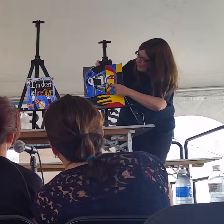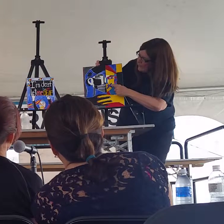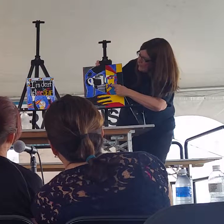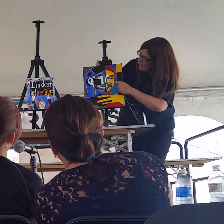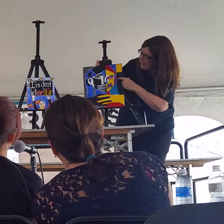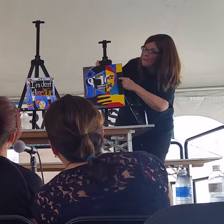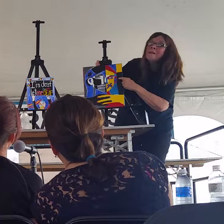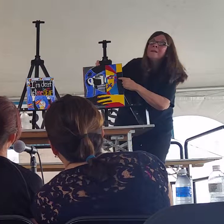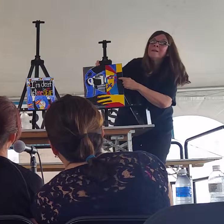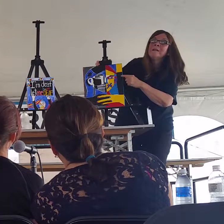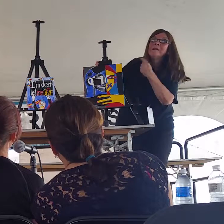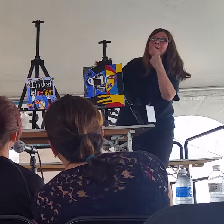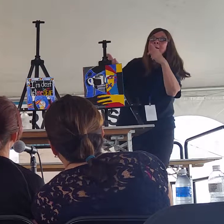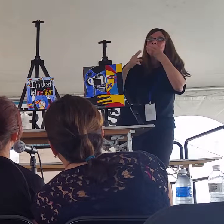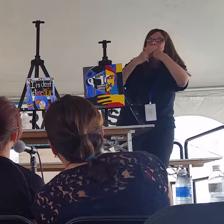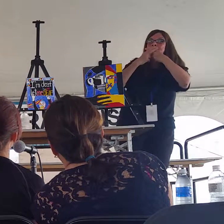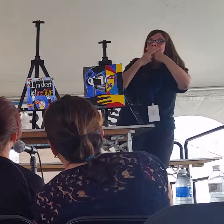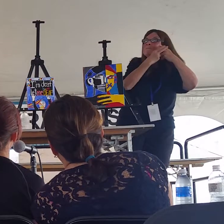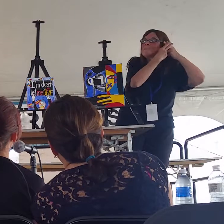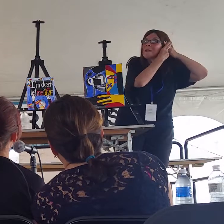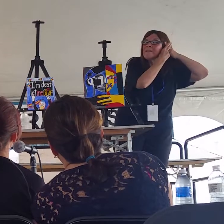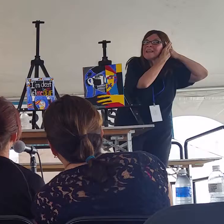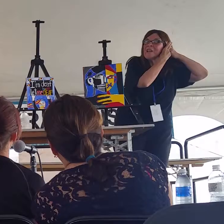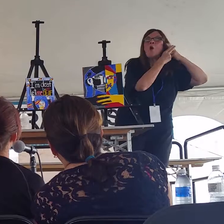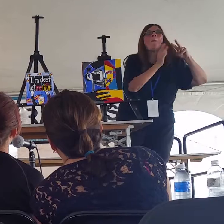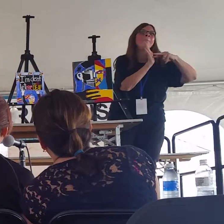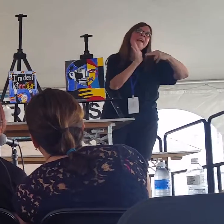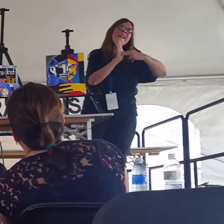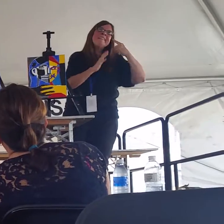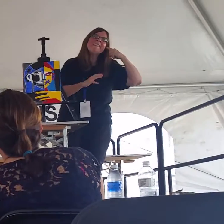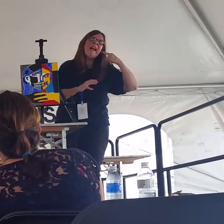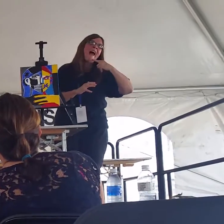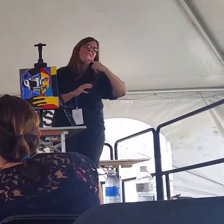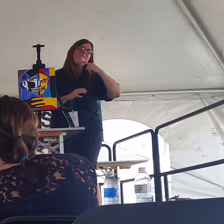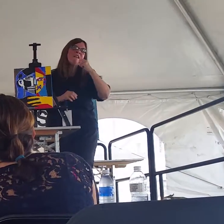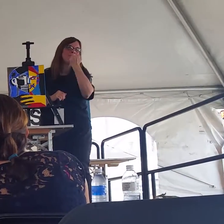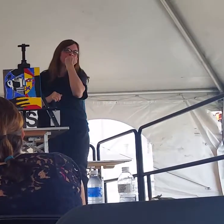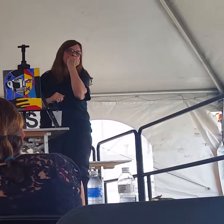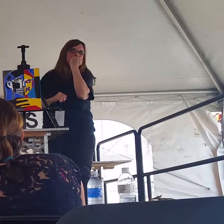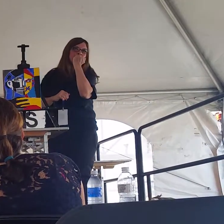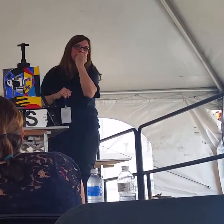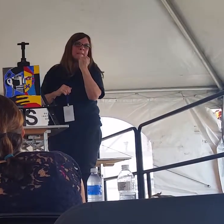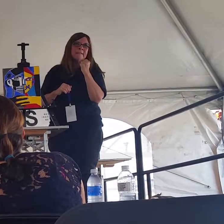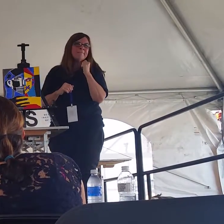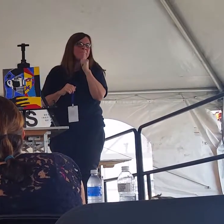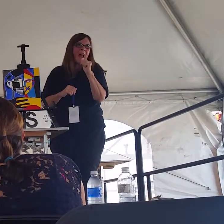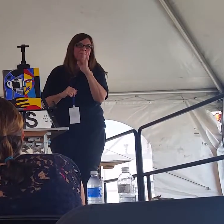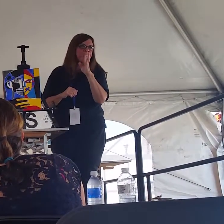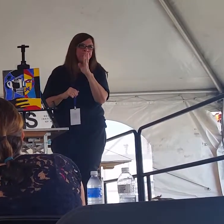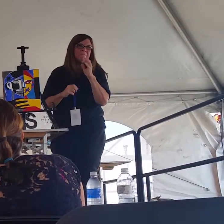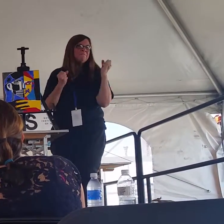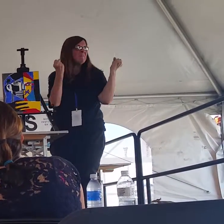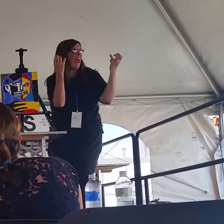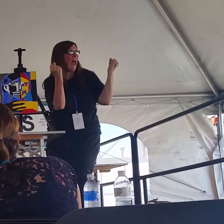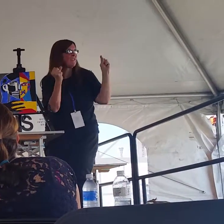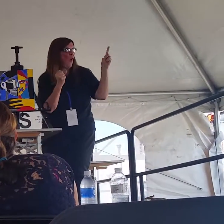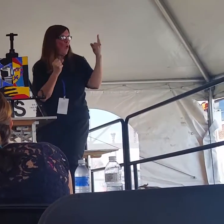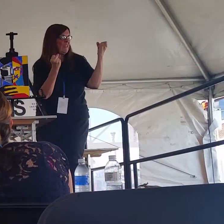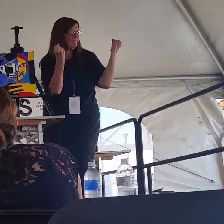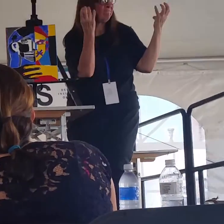blue tape, and over the ear, That's deaf. Not speaking and